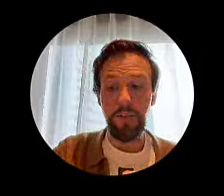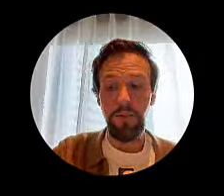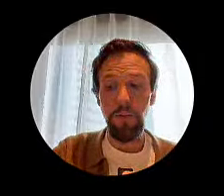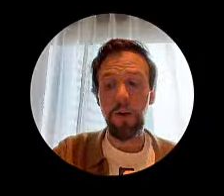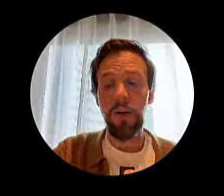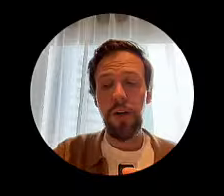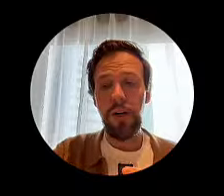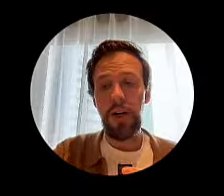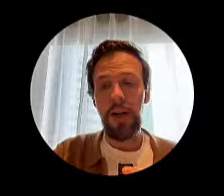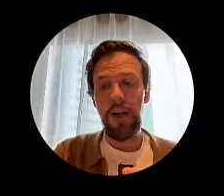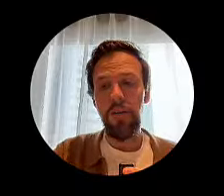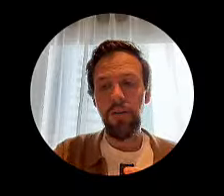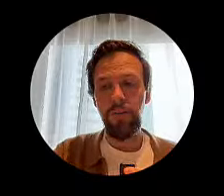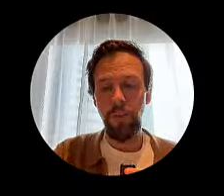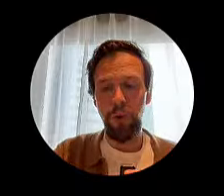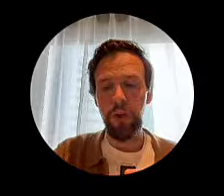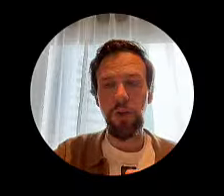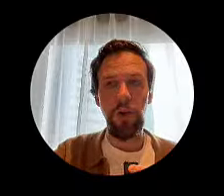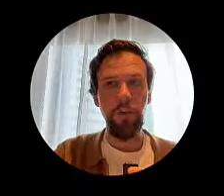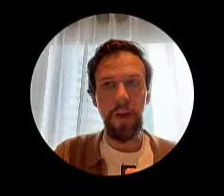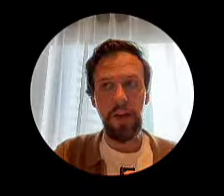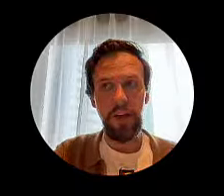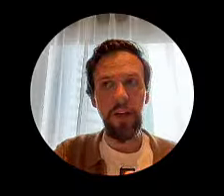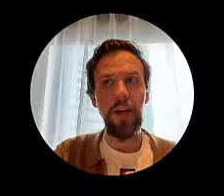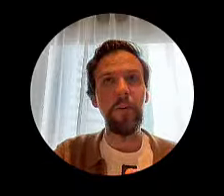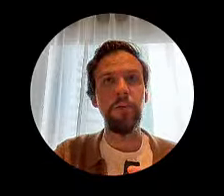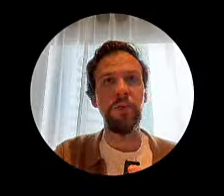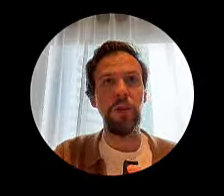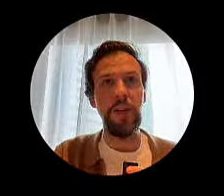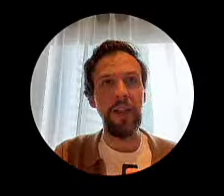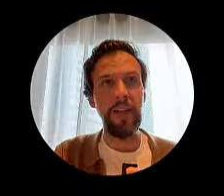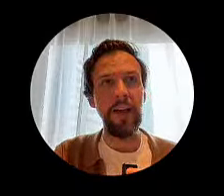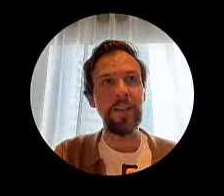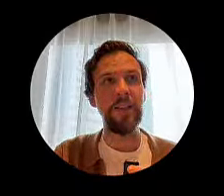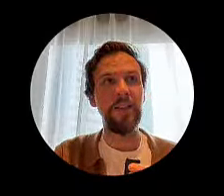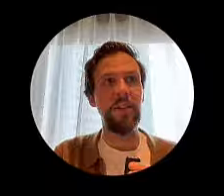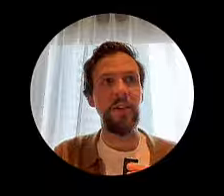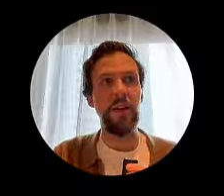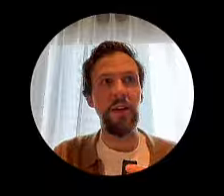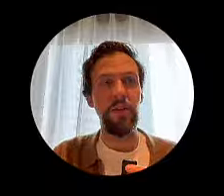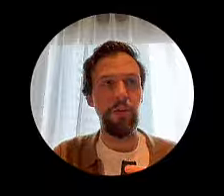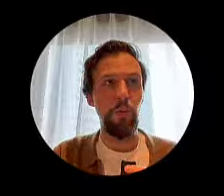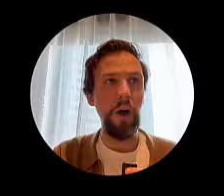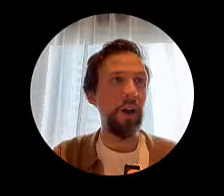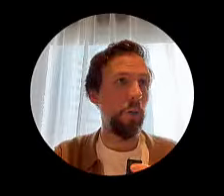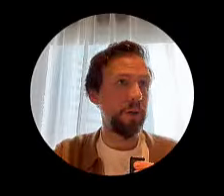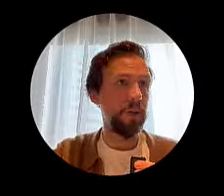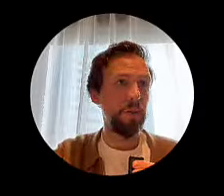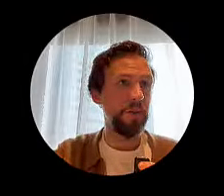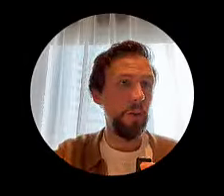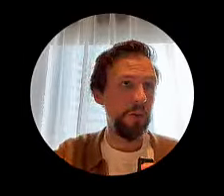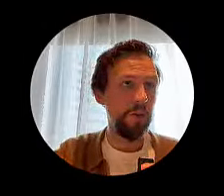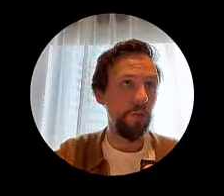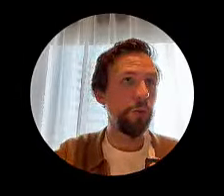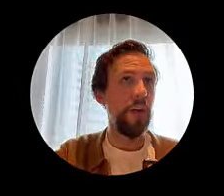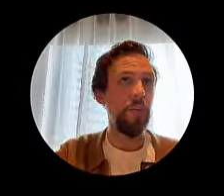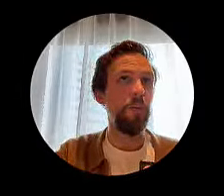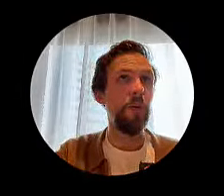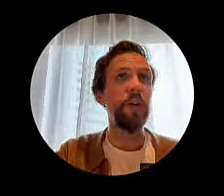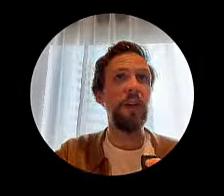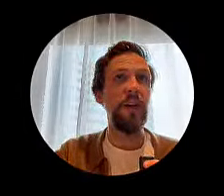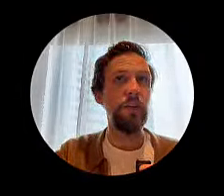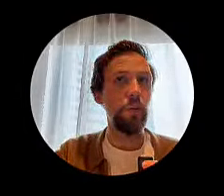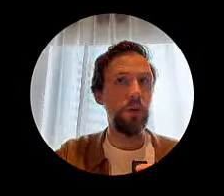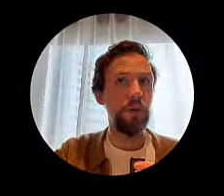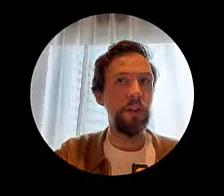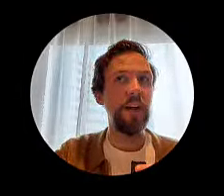As I said before, I worked on my indie games at nights because I was full-time